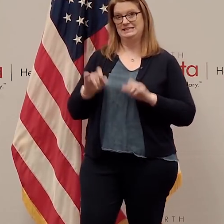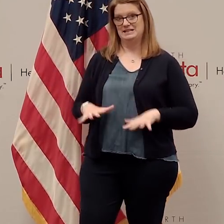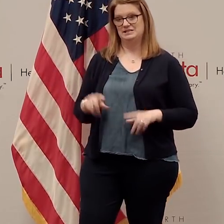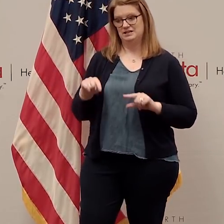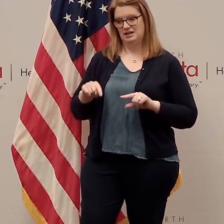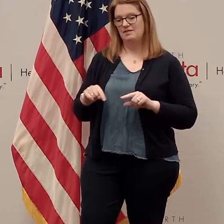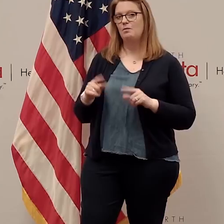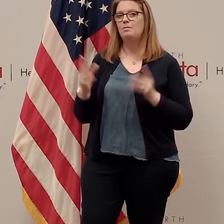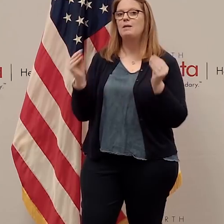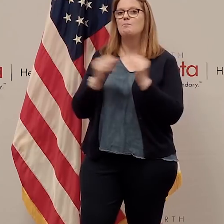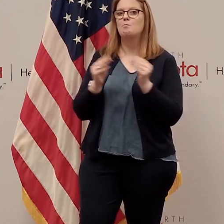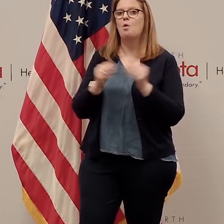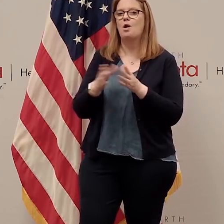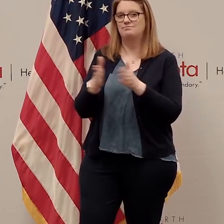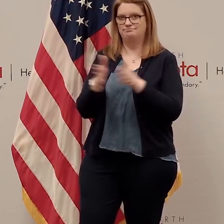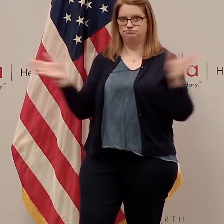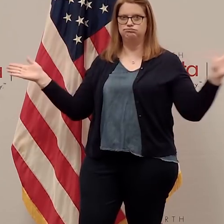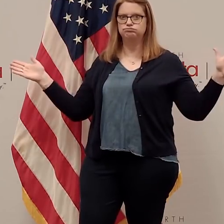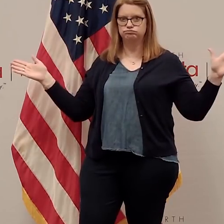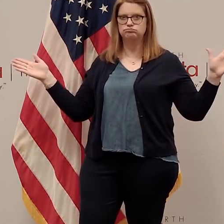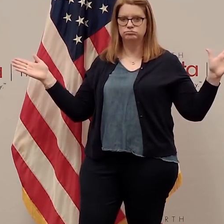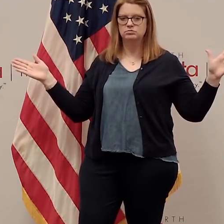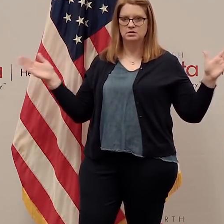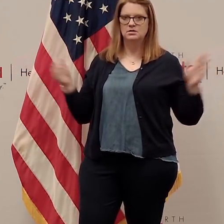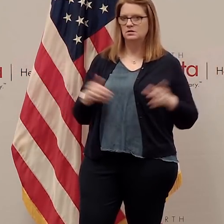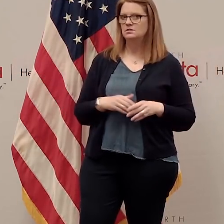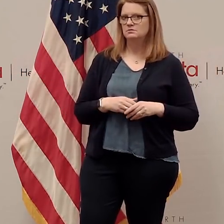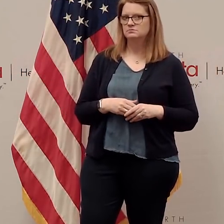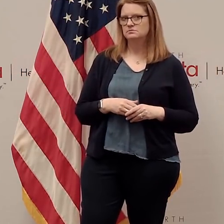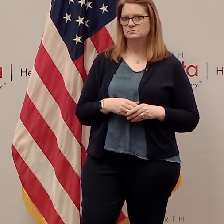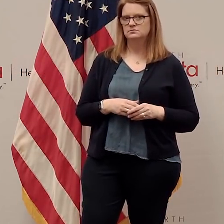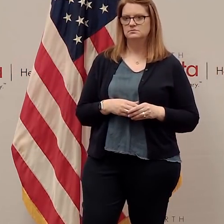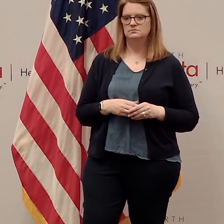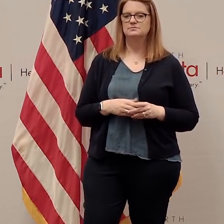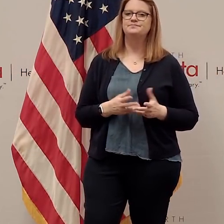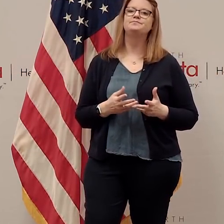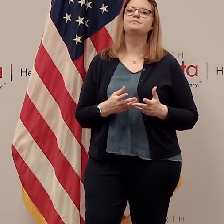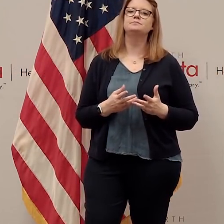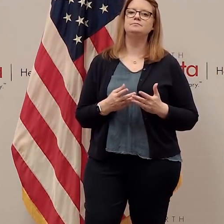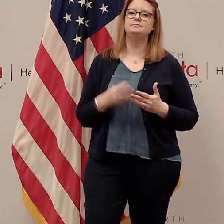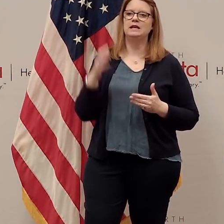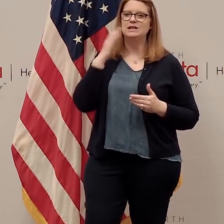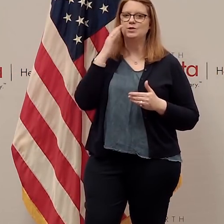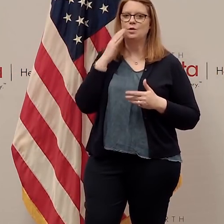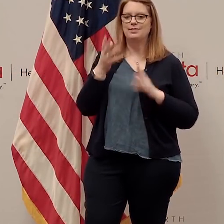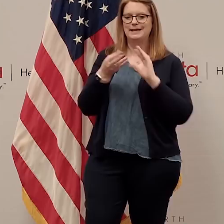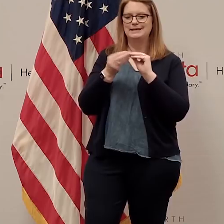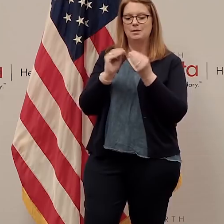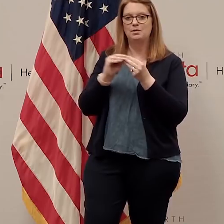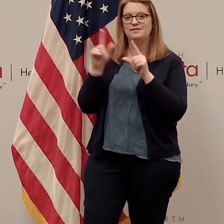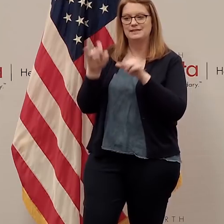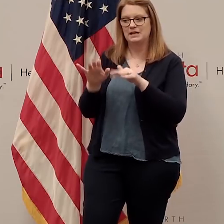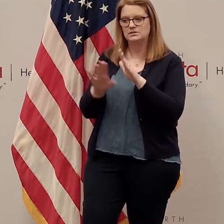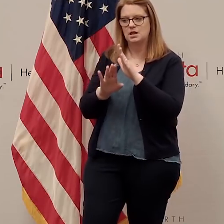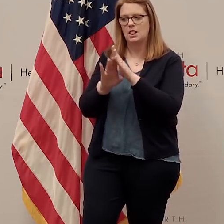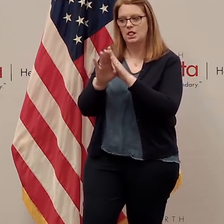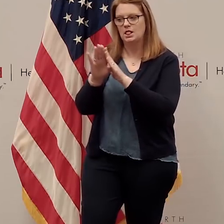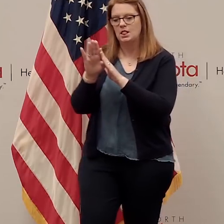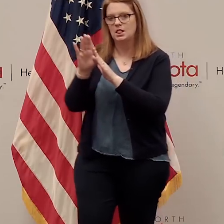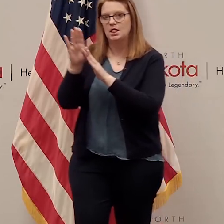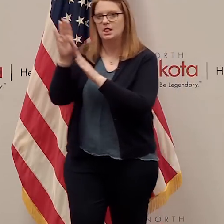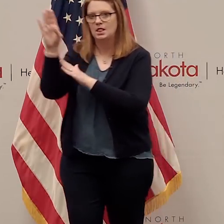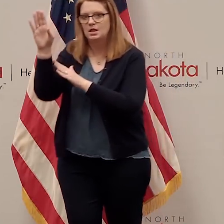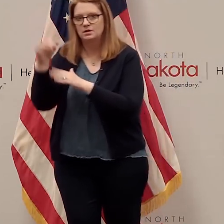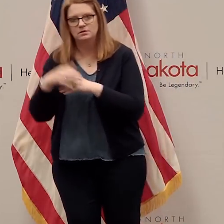much even larger scale. So we want to encourage people so we can keep that inbound testing going up while we continue